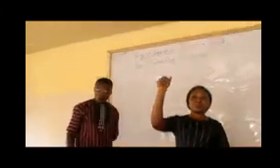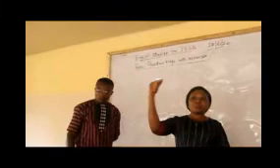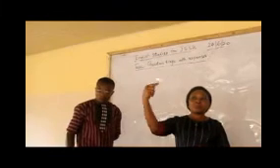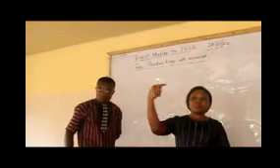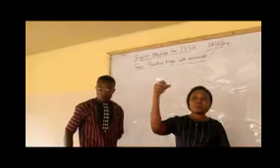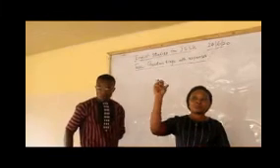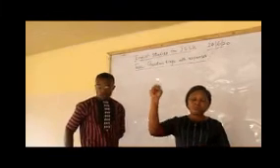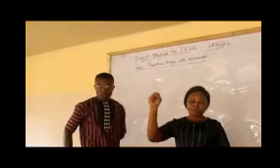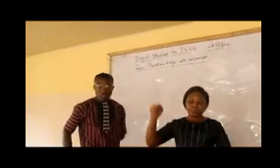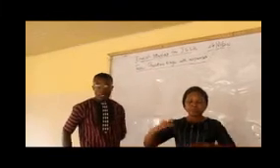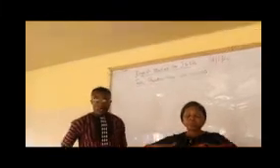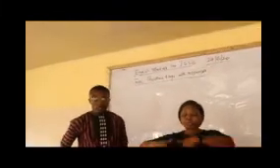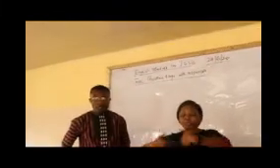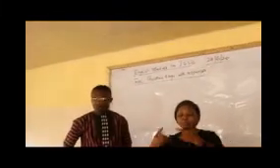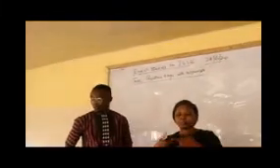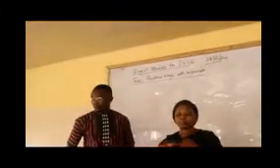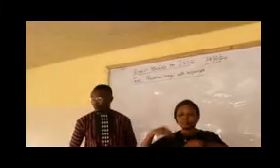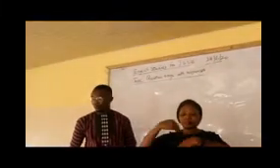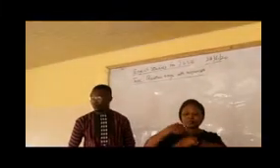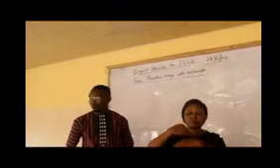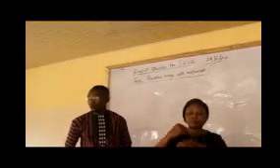how to form question tags,